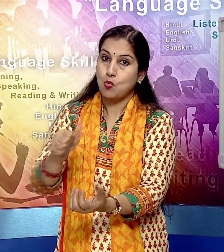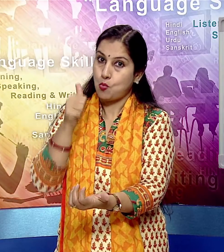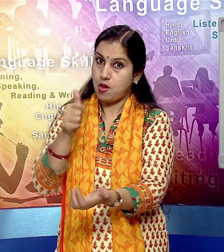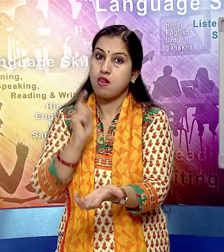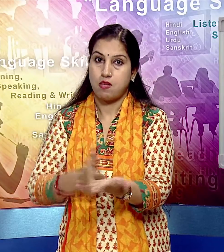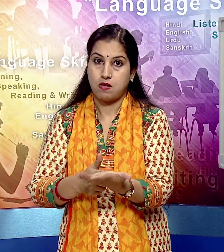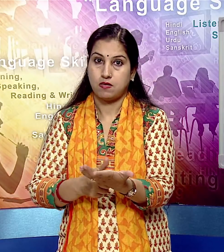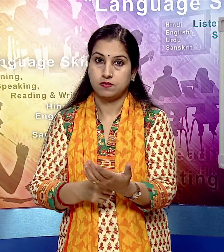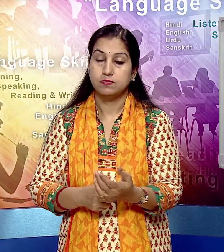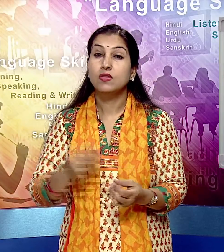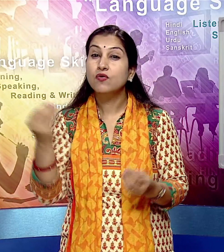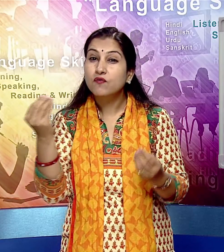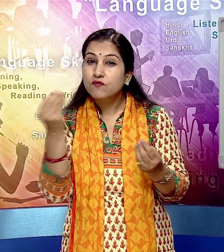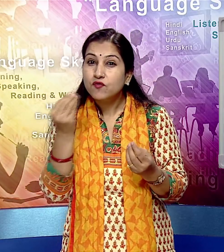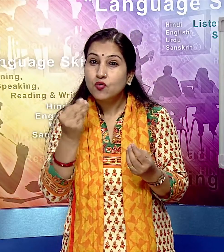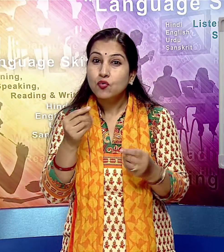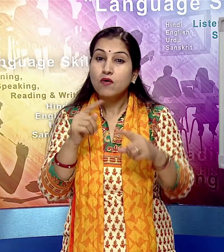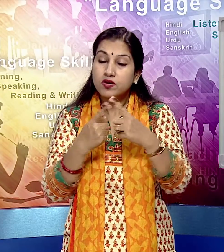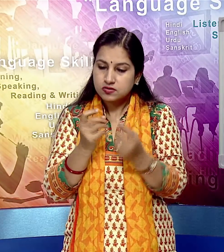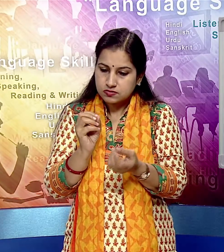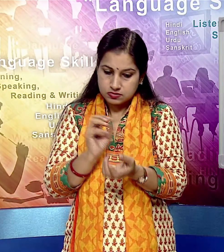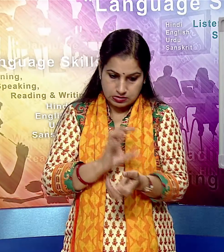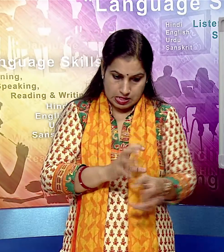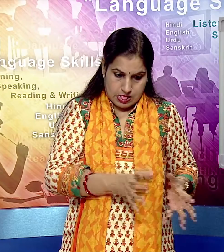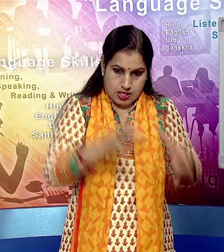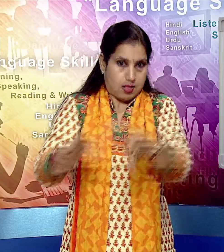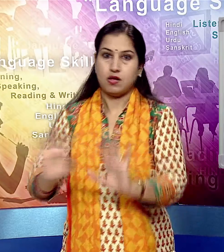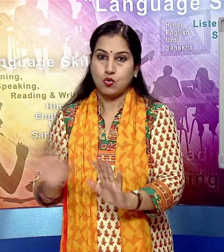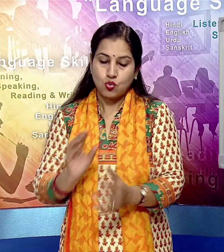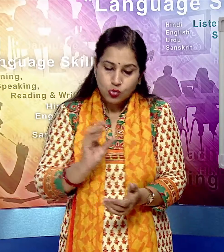Add few pieces of food in the hot oil in the beginning.